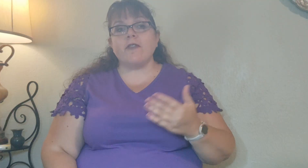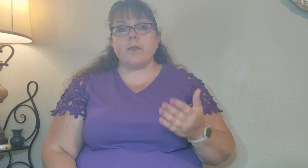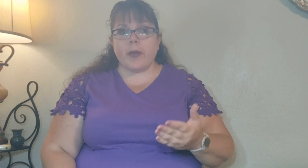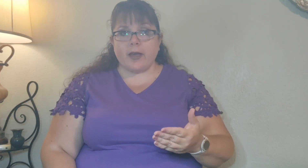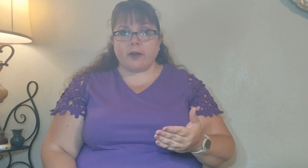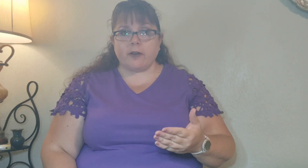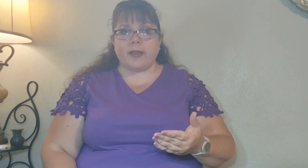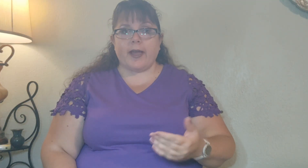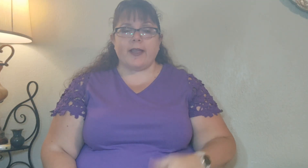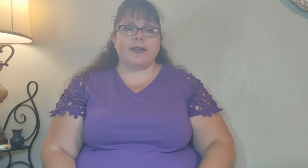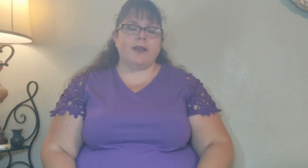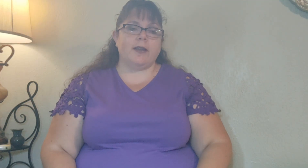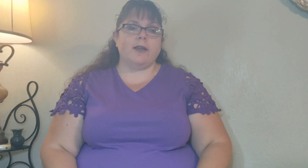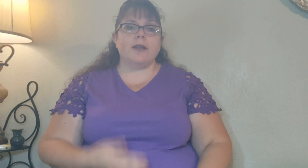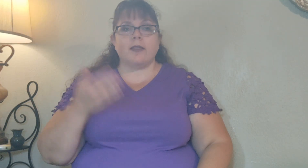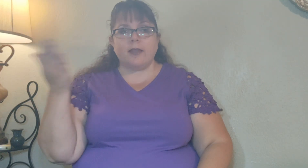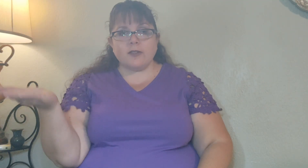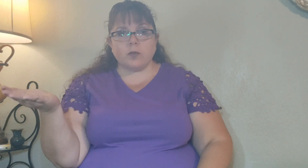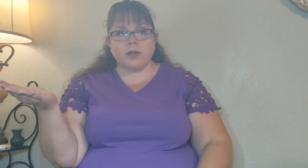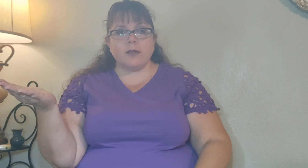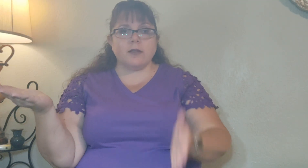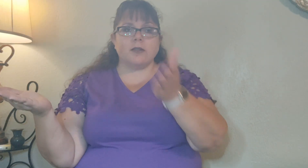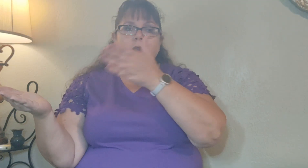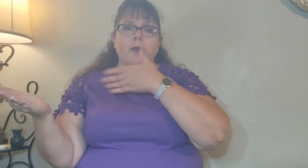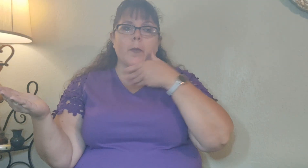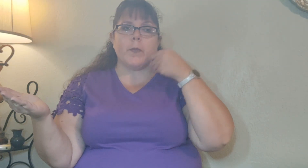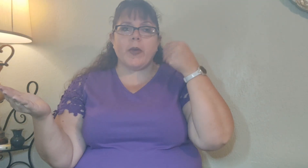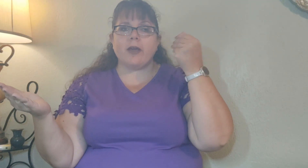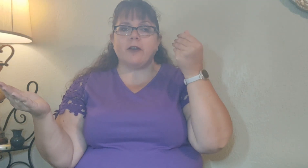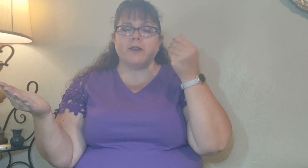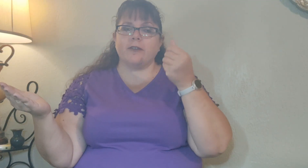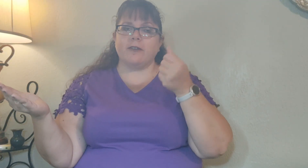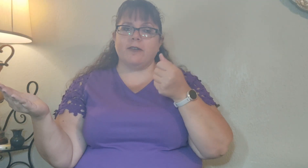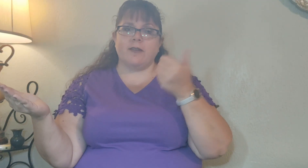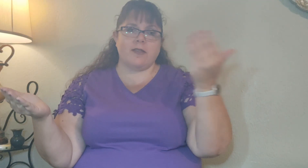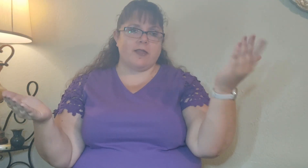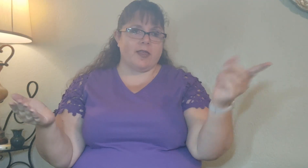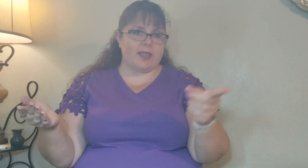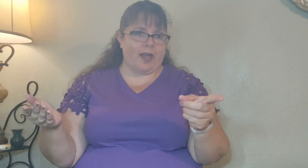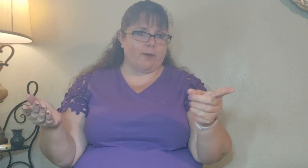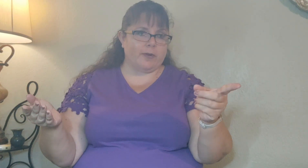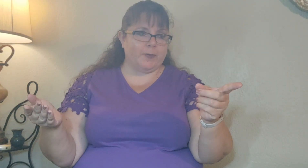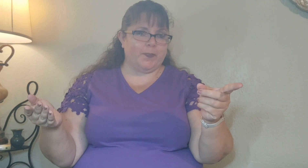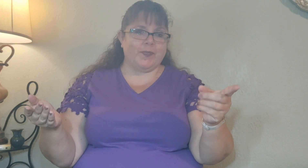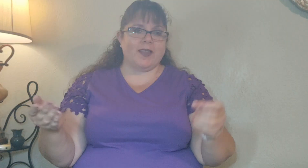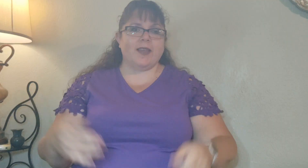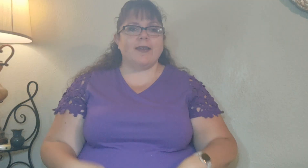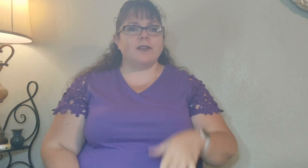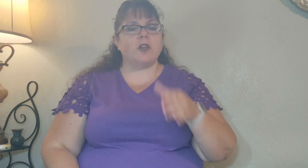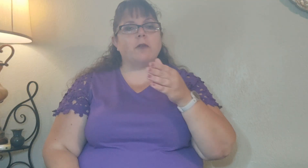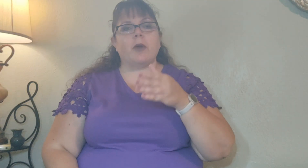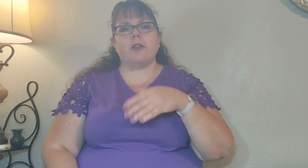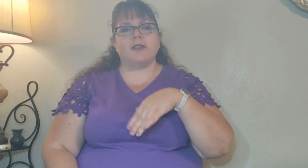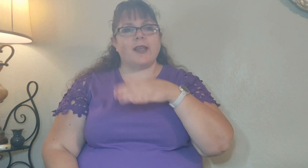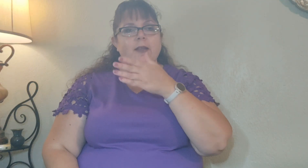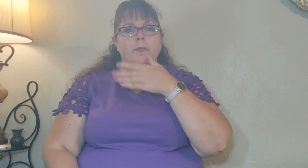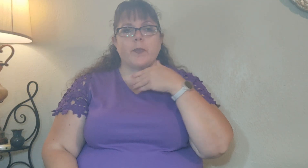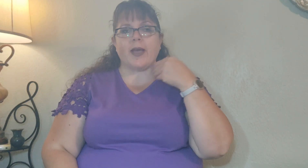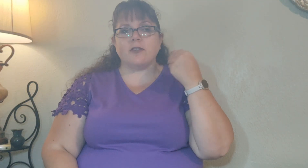even better, like this one's better than that one. So whether you're saying best